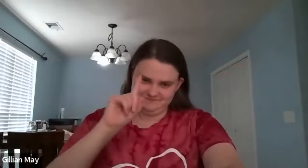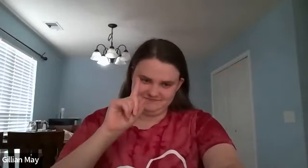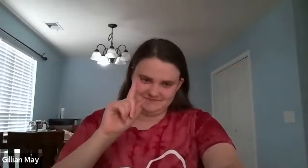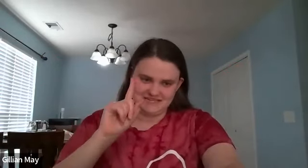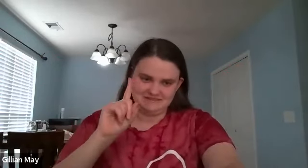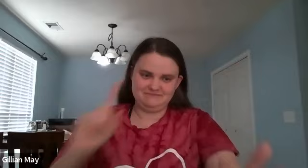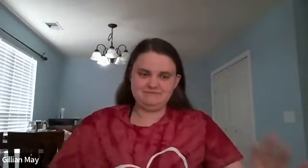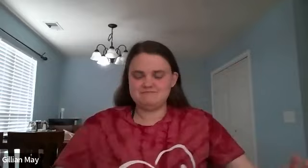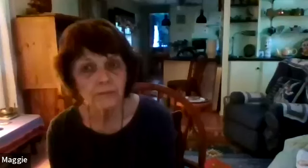Thank you.